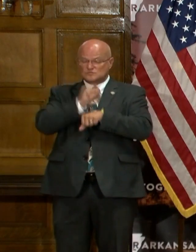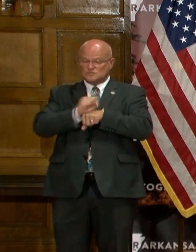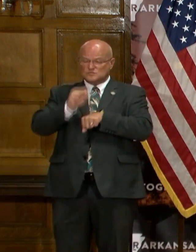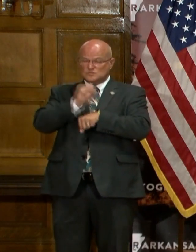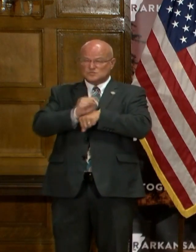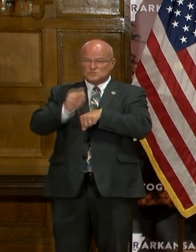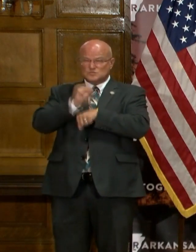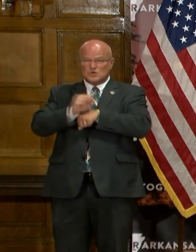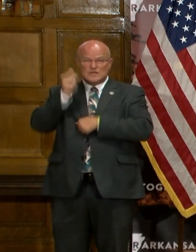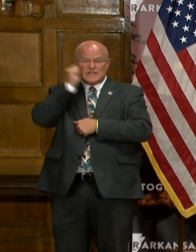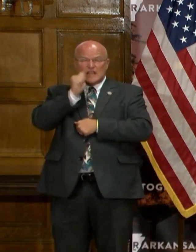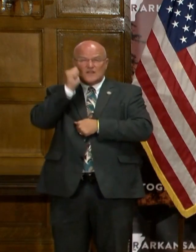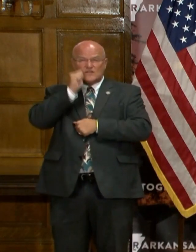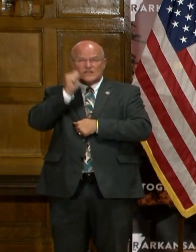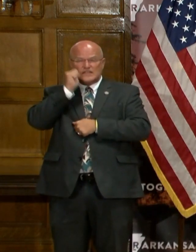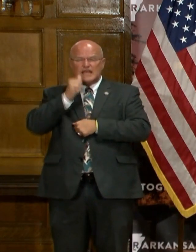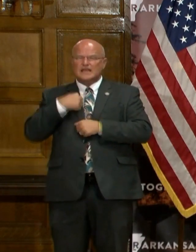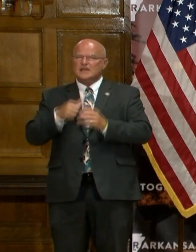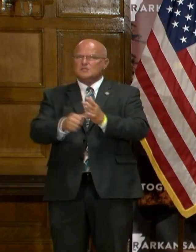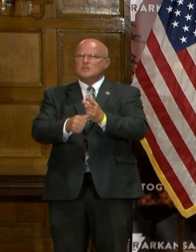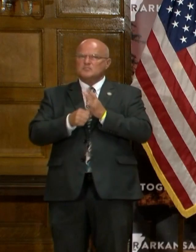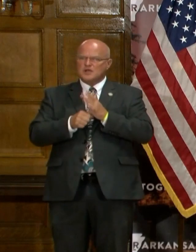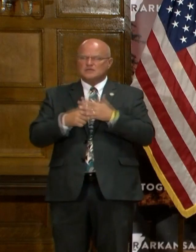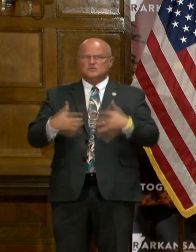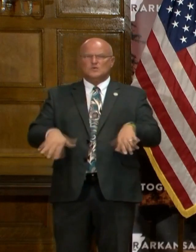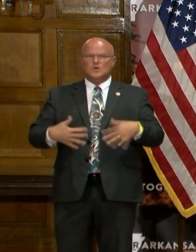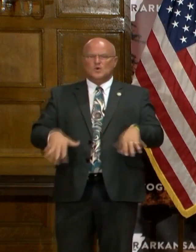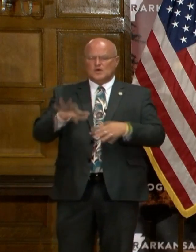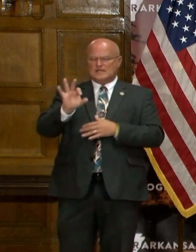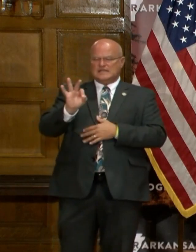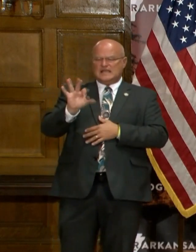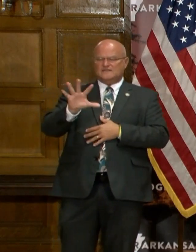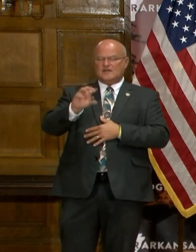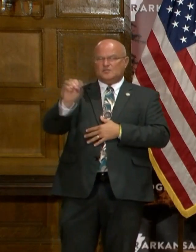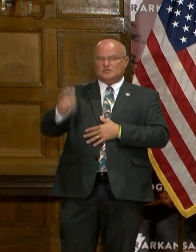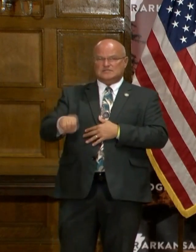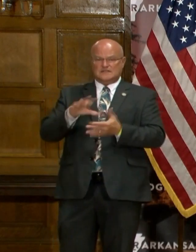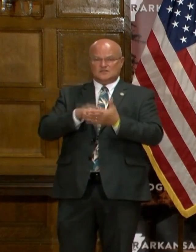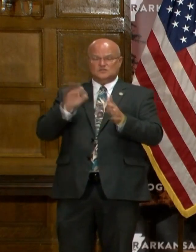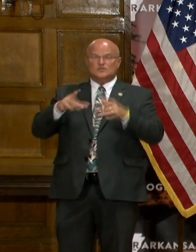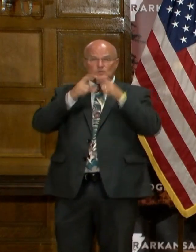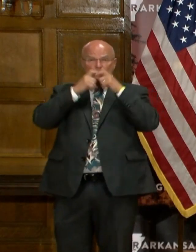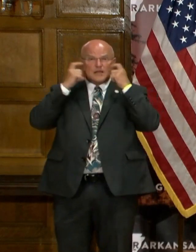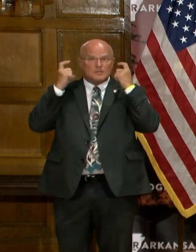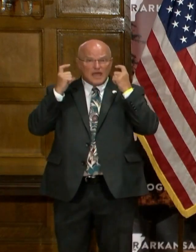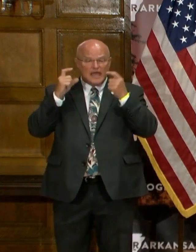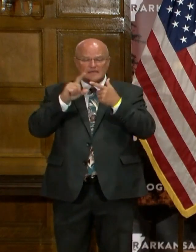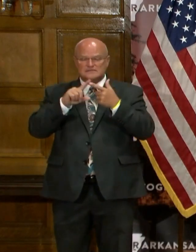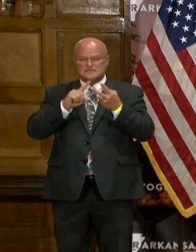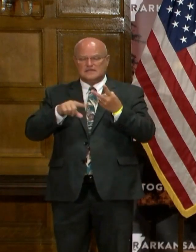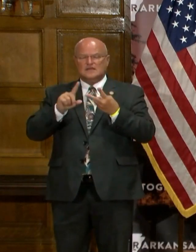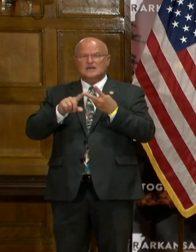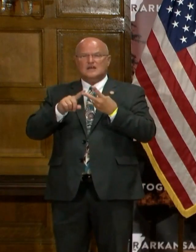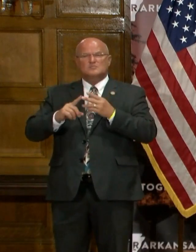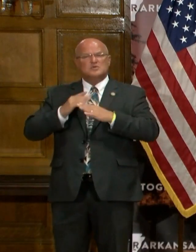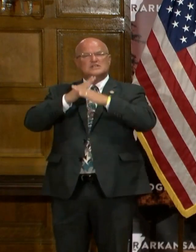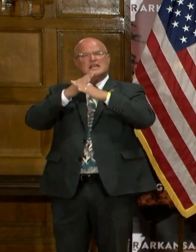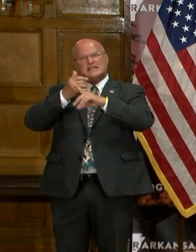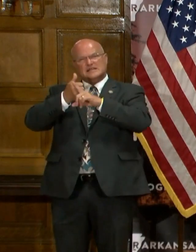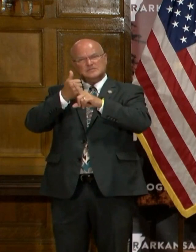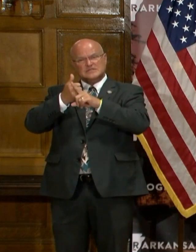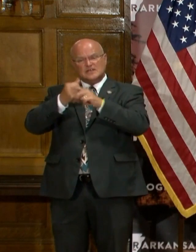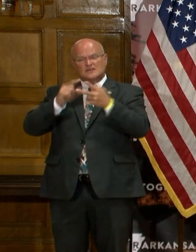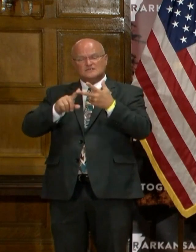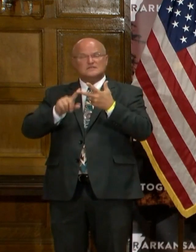every day, and I'm impressed. You think about the 95% of the students that are wearing a mask, that are protecting themselves